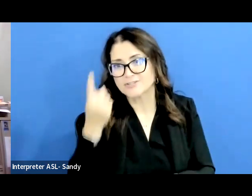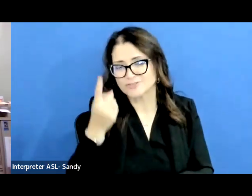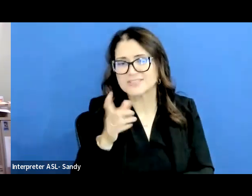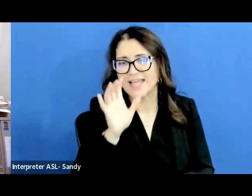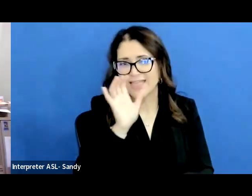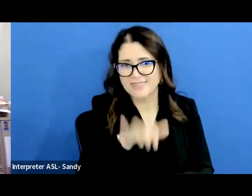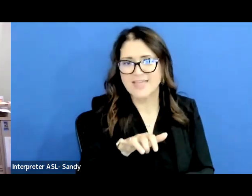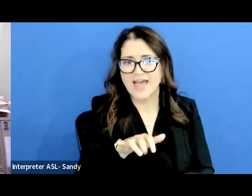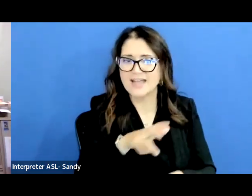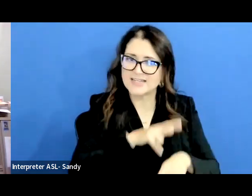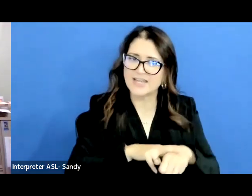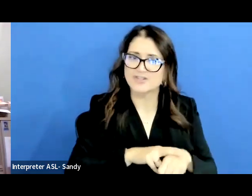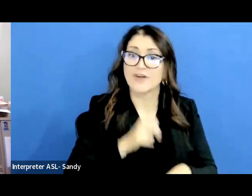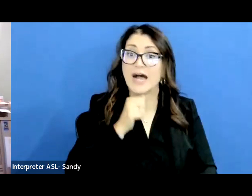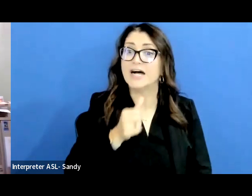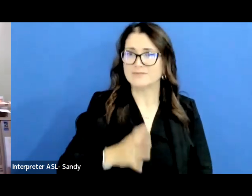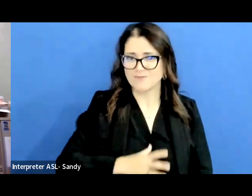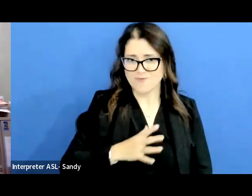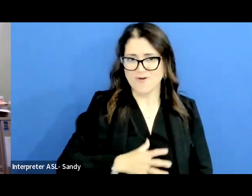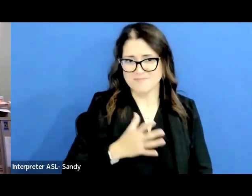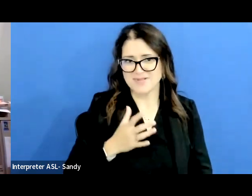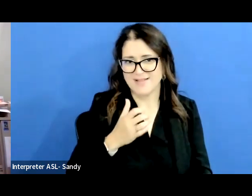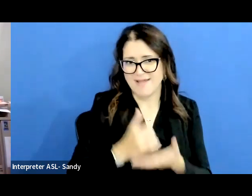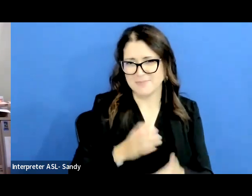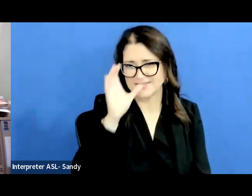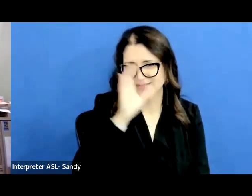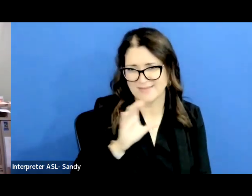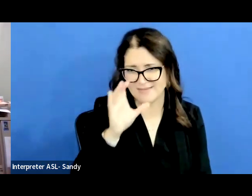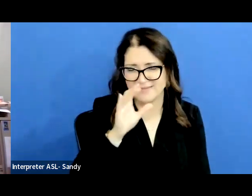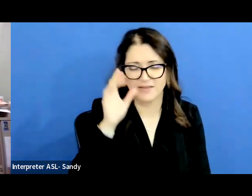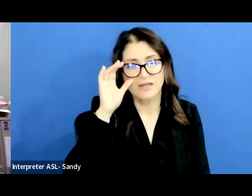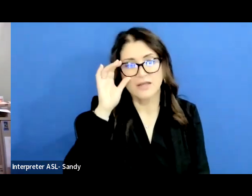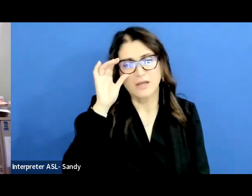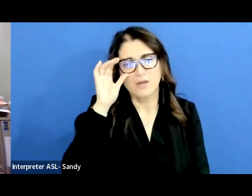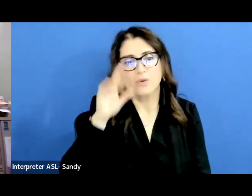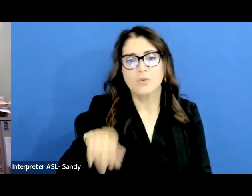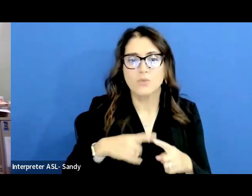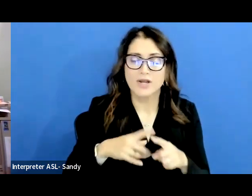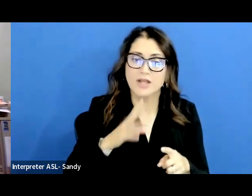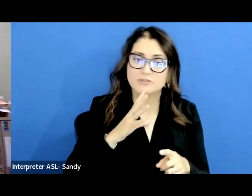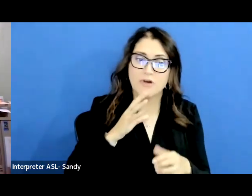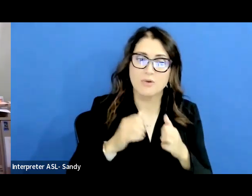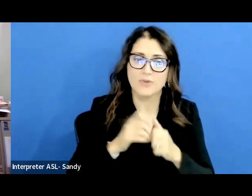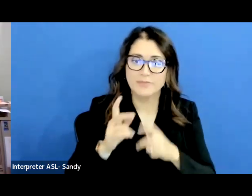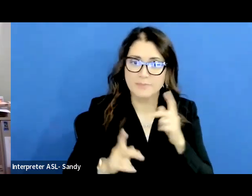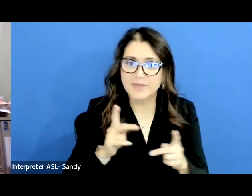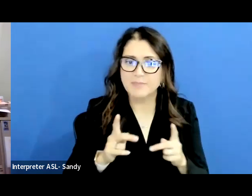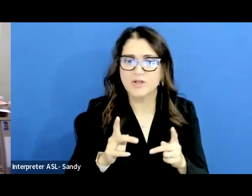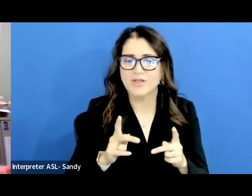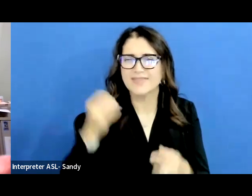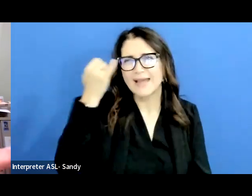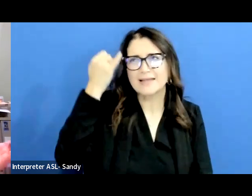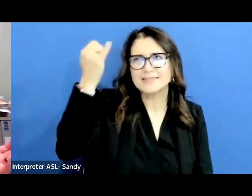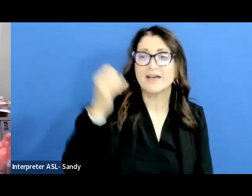help seeking. When I talk about this with people, it's the idea that informal help seeking